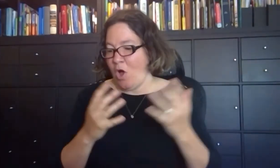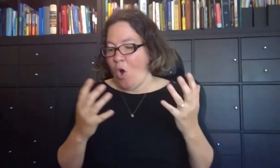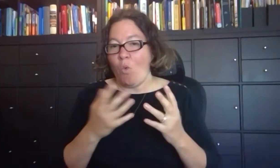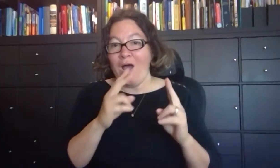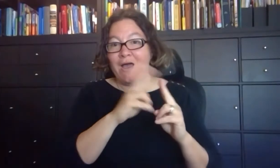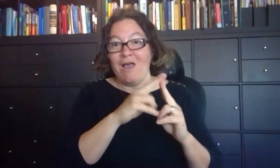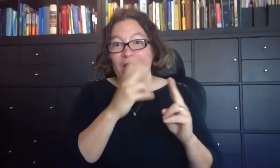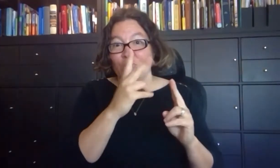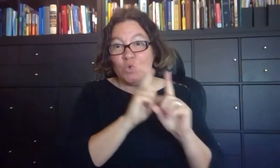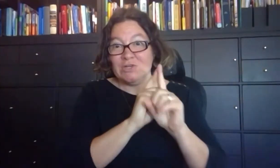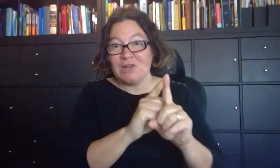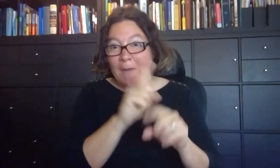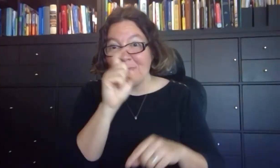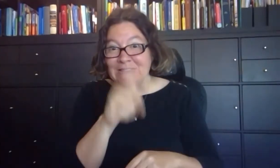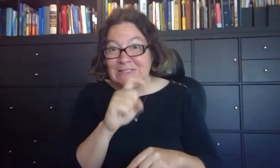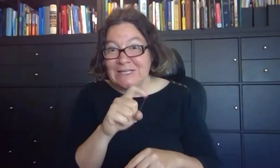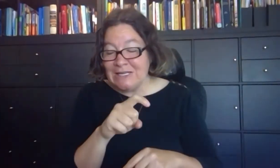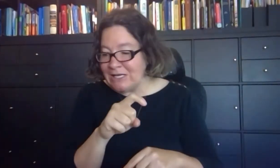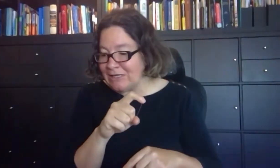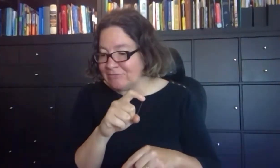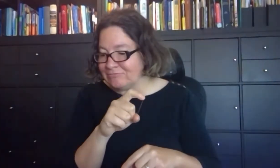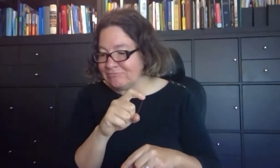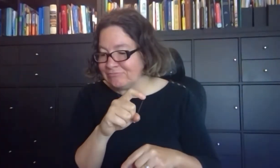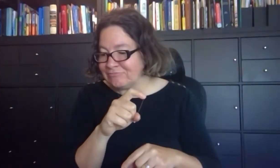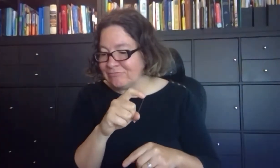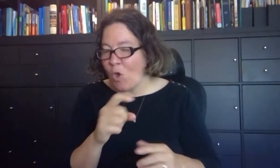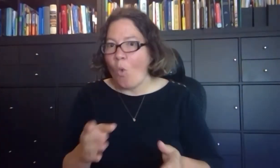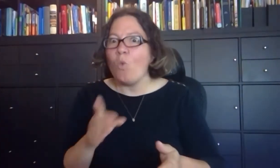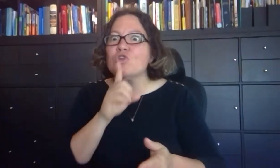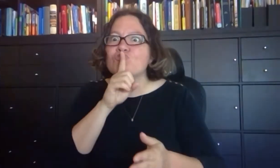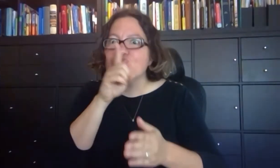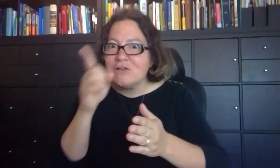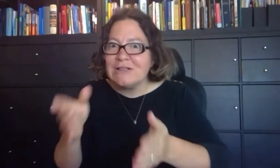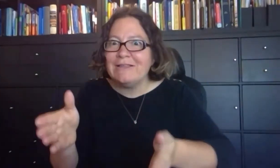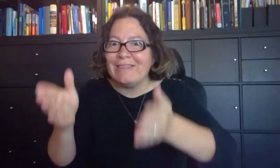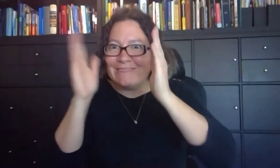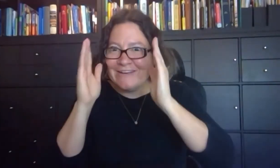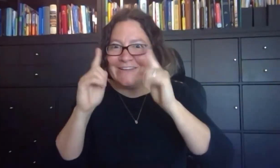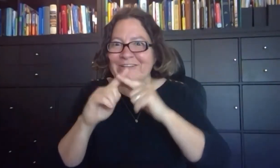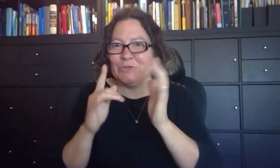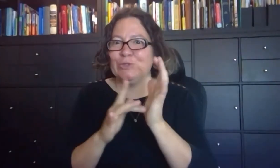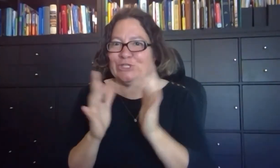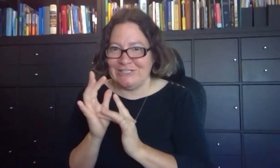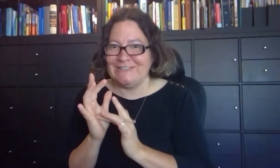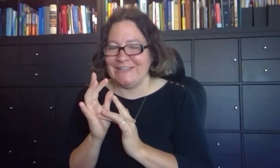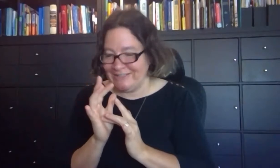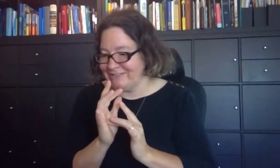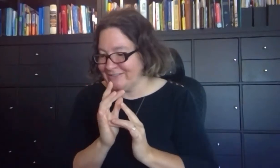it. What these disciples really need to do is listen to the risen Jesus